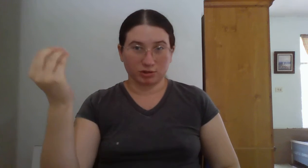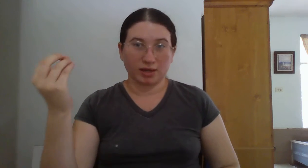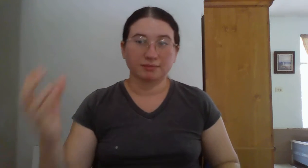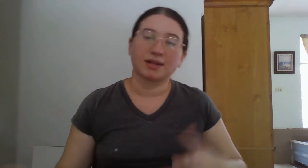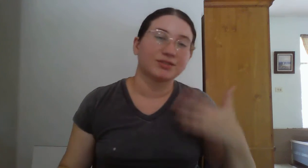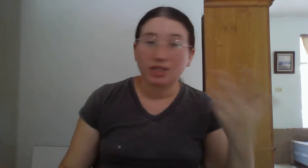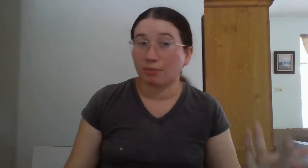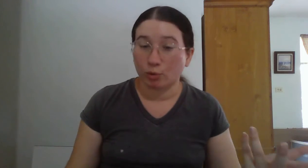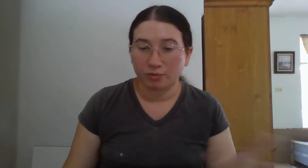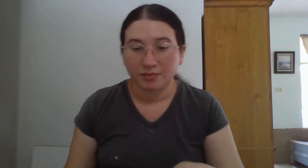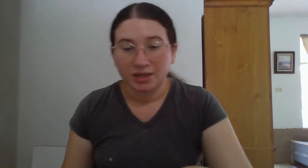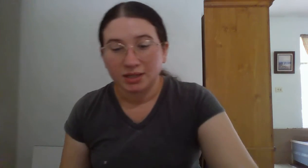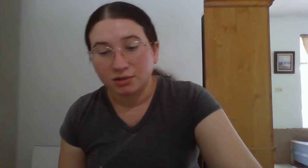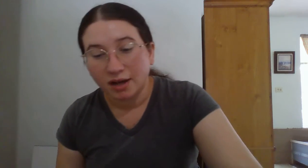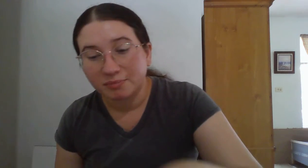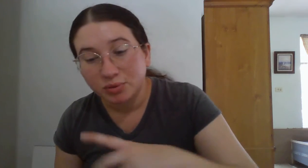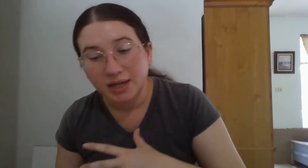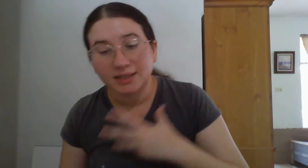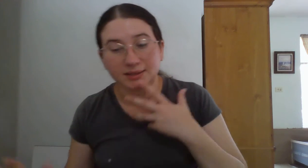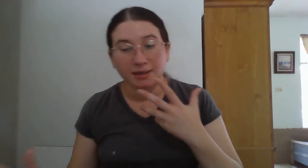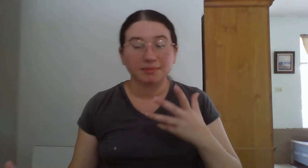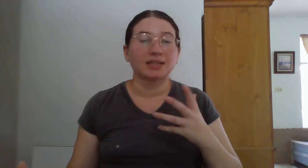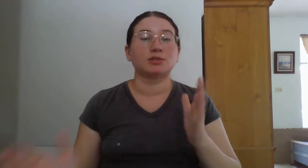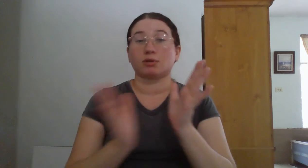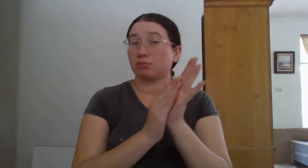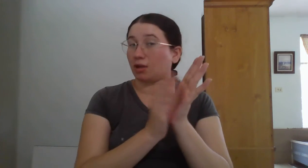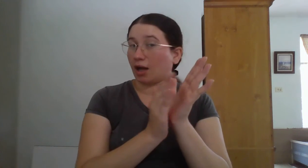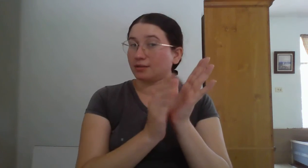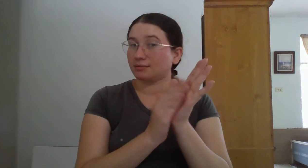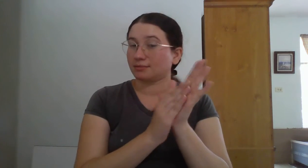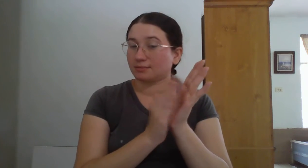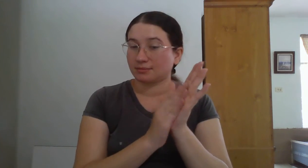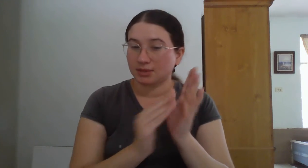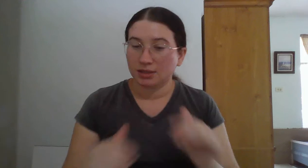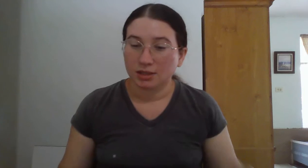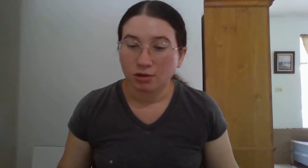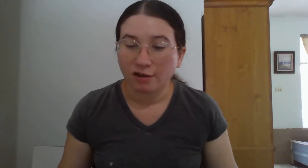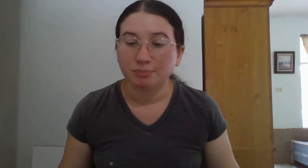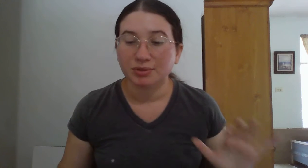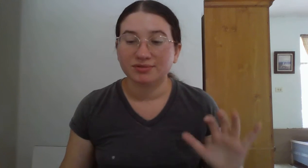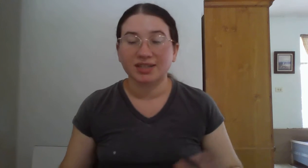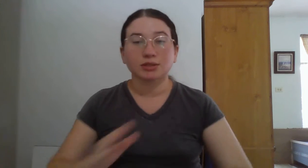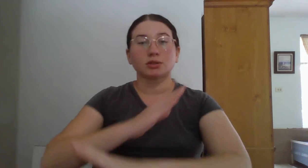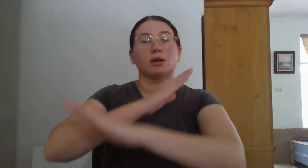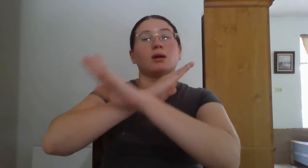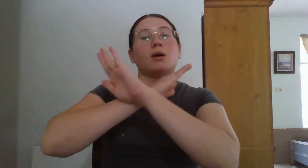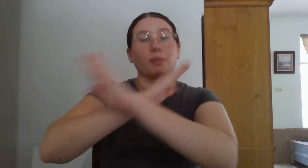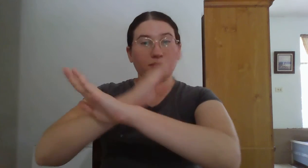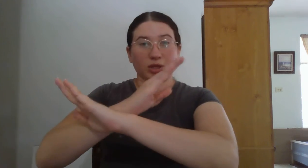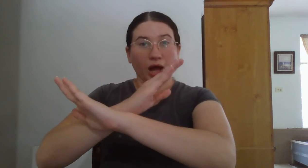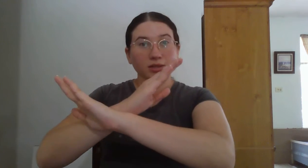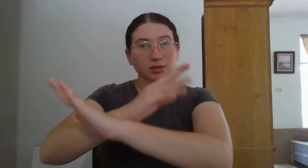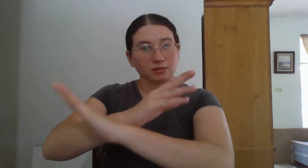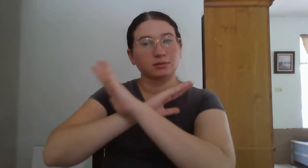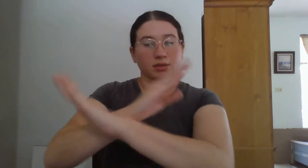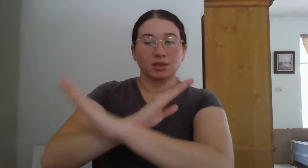way. I've seen it both. You have praise, commend, or applaud. You have prevent and block.